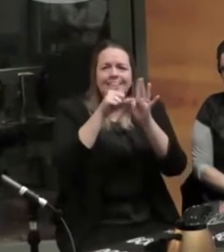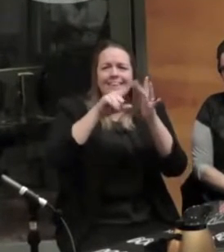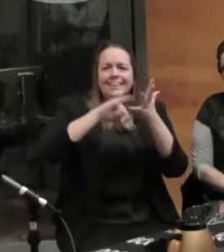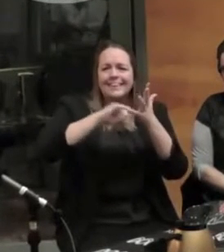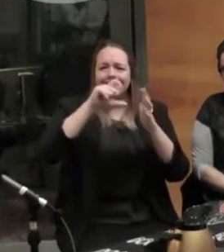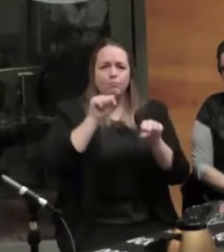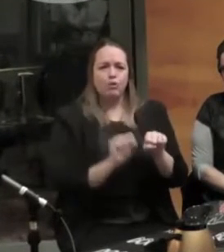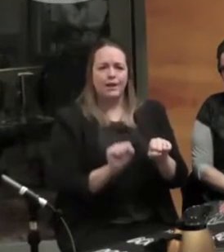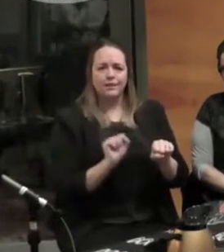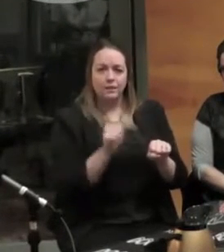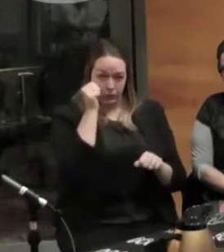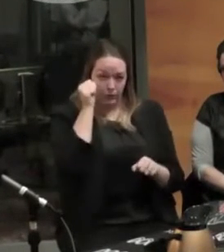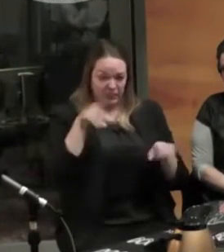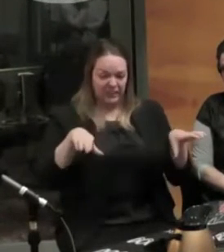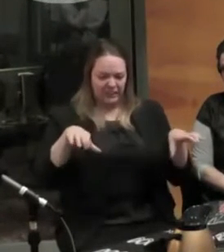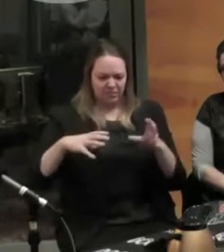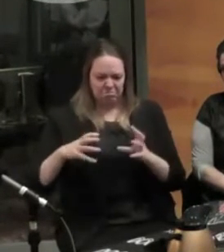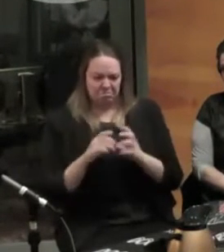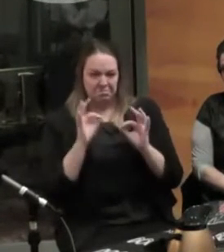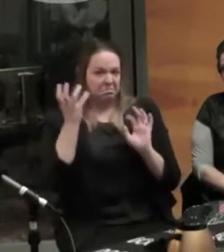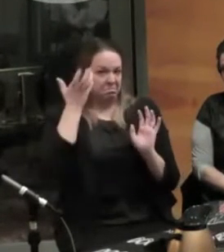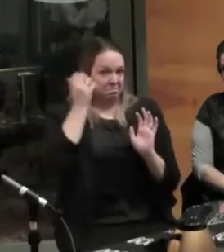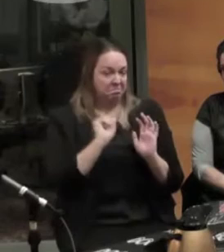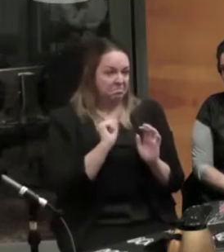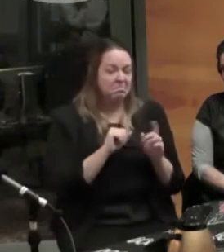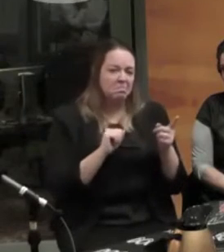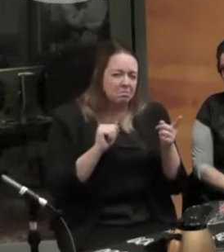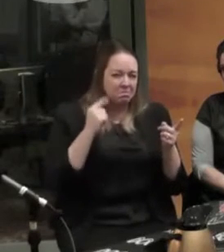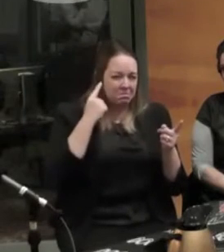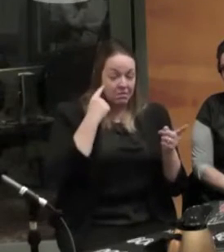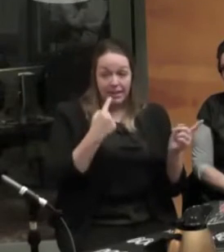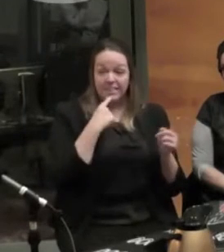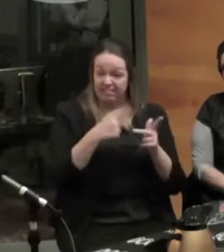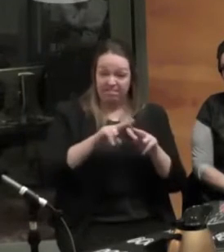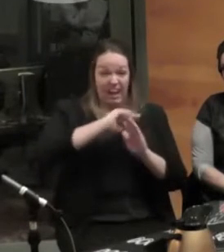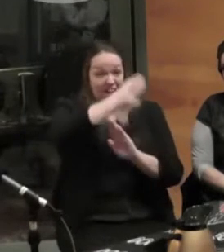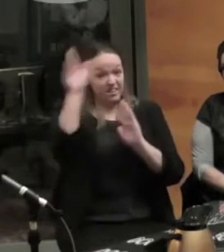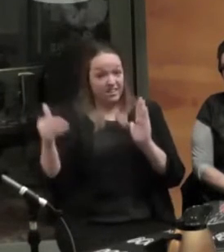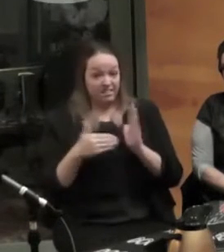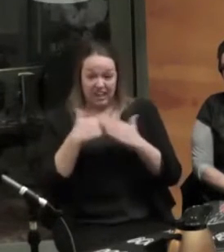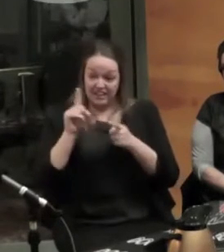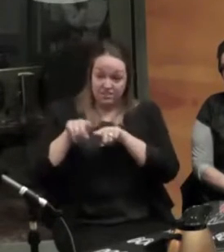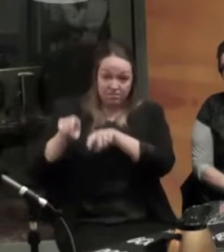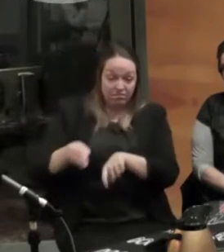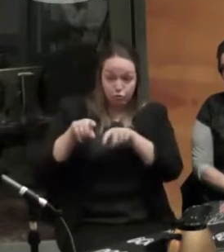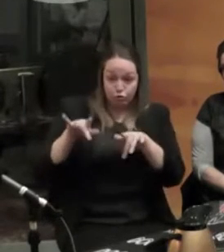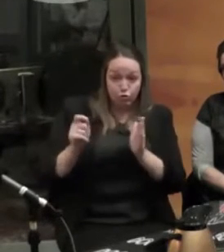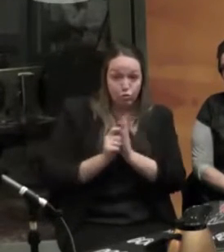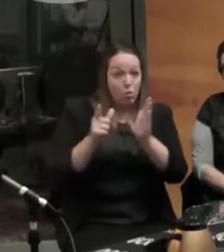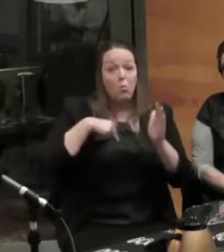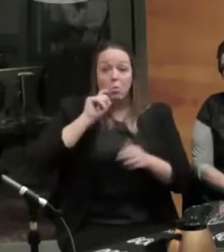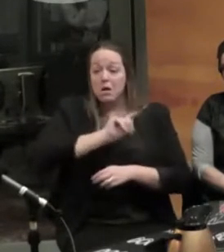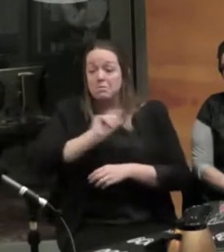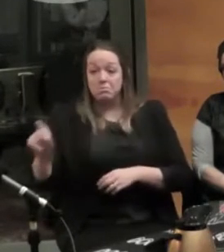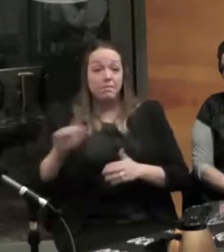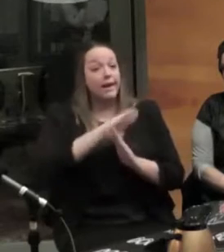brakes. I think I know. And so... At the end of the day, I said, look, if you still haven't sold it by the end of the day, I'll come back. And at the end of the day, he still hadn't sold it.